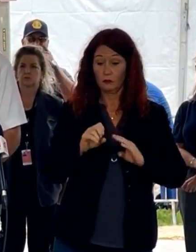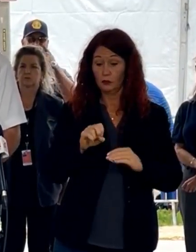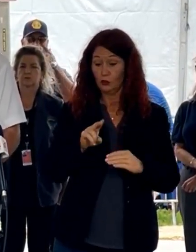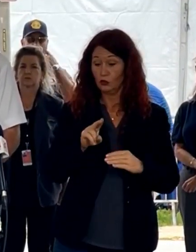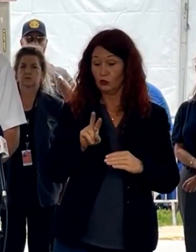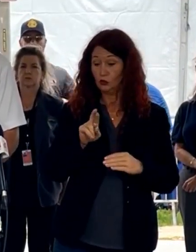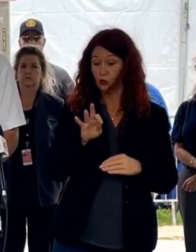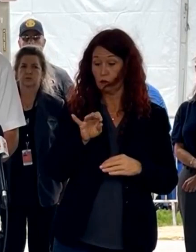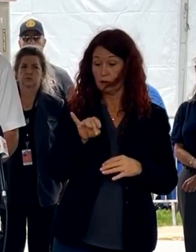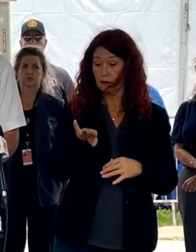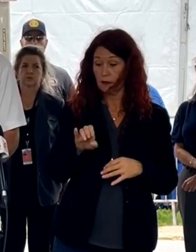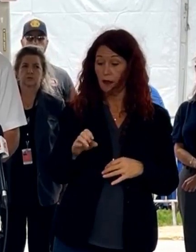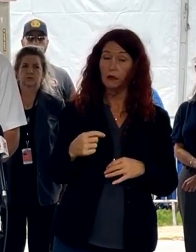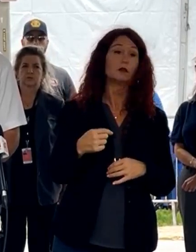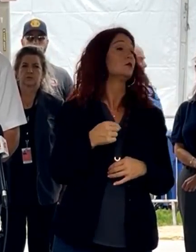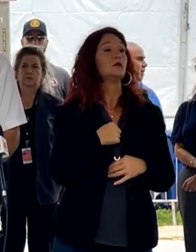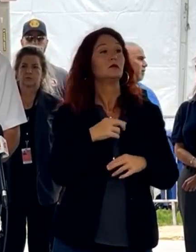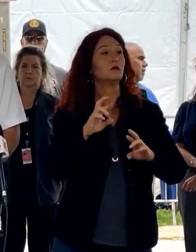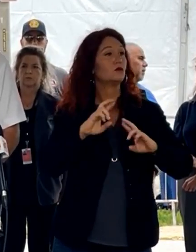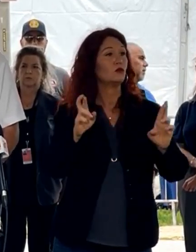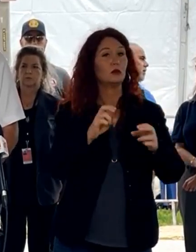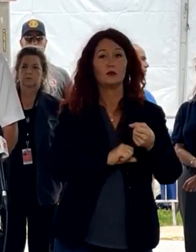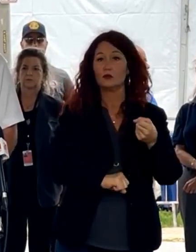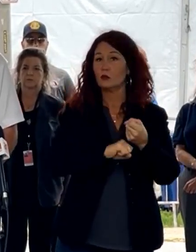to provide any support to the